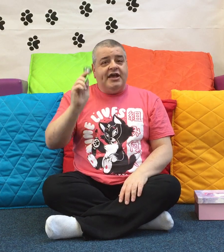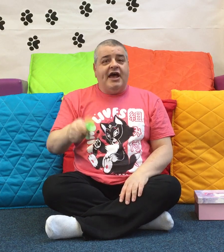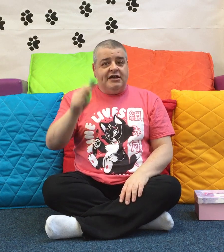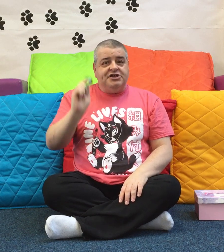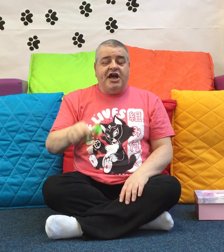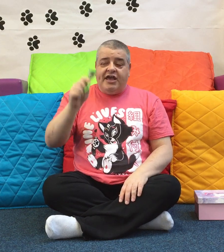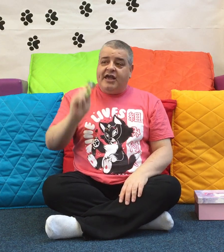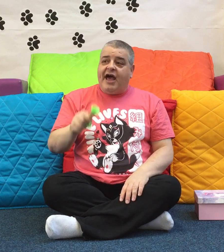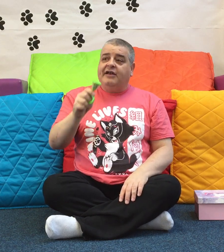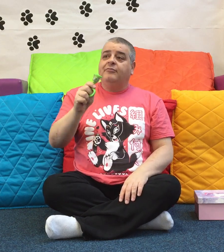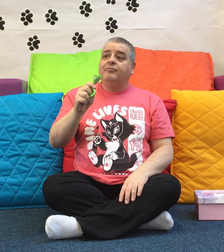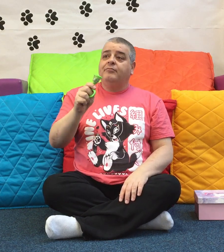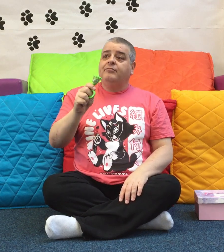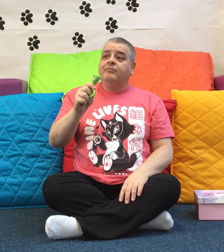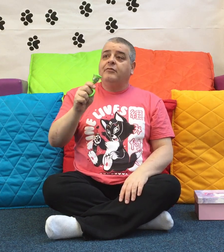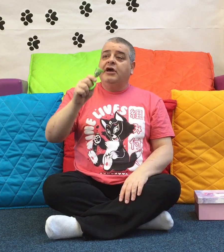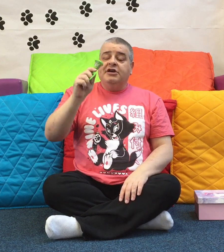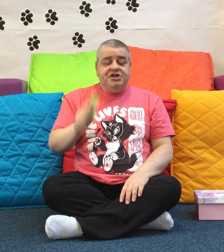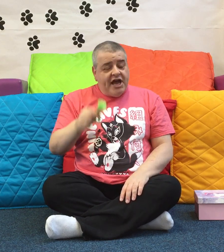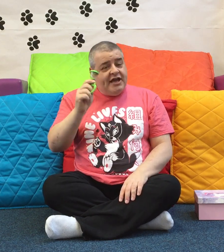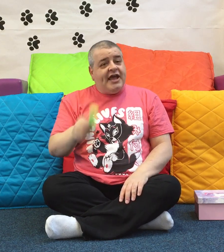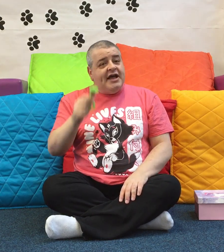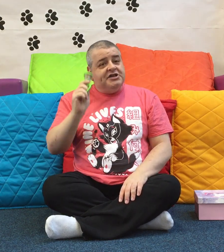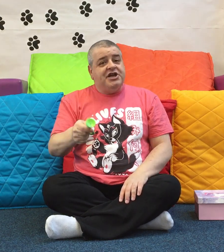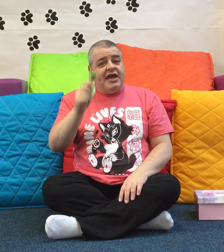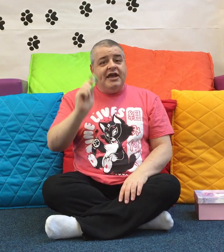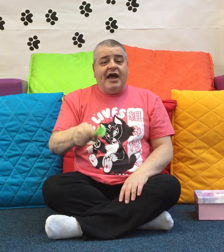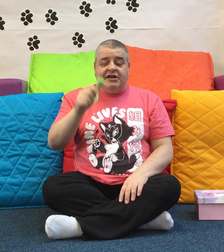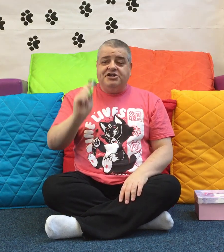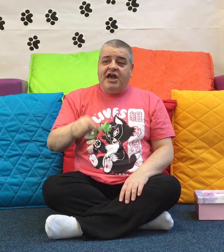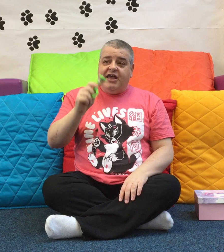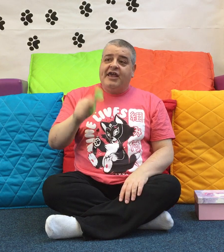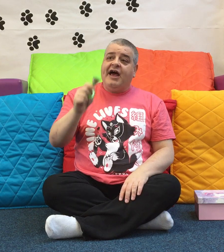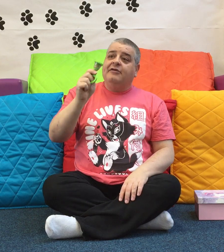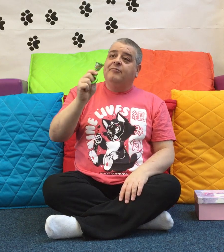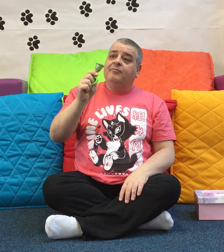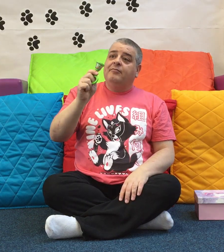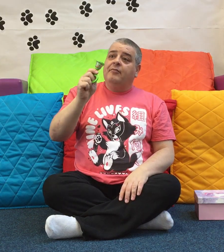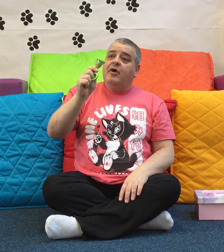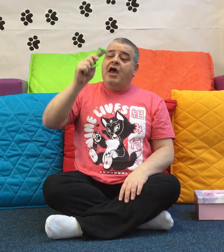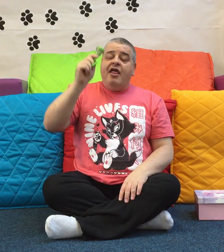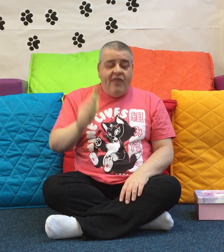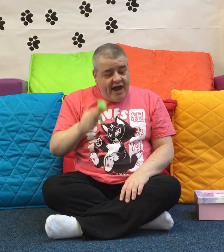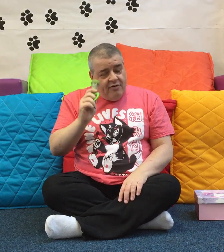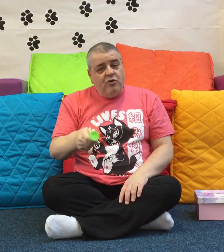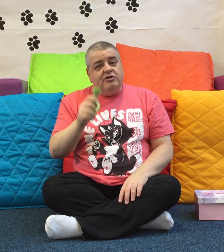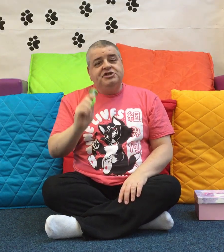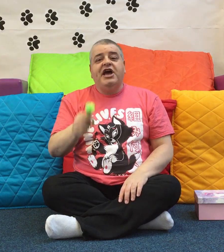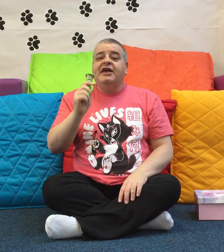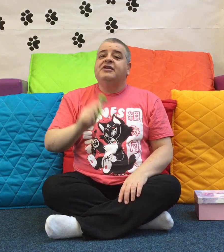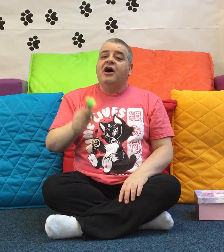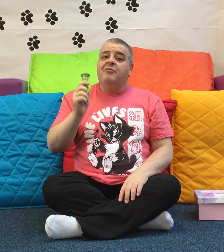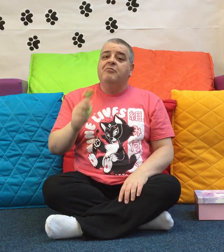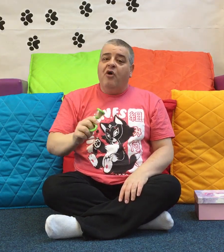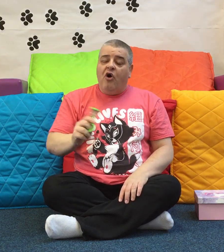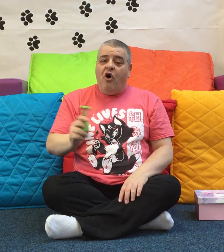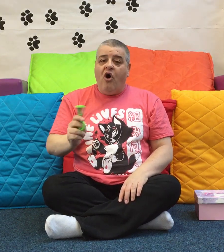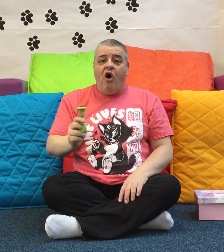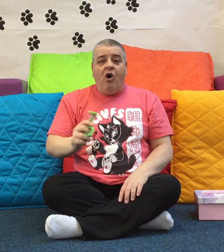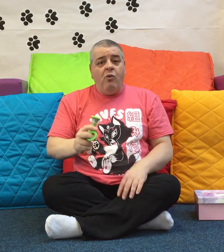shake and shake and, shake and shake and shake and, then we'll shake some more.